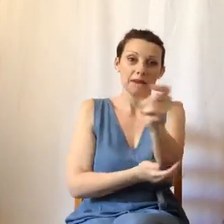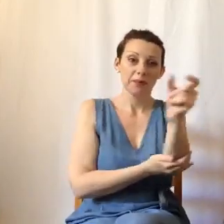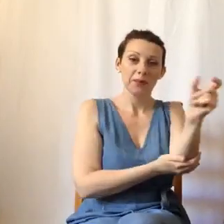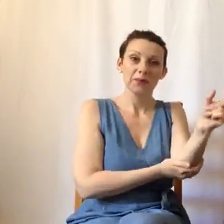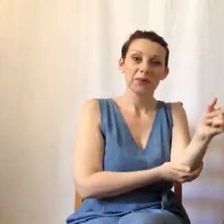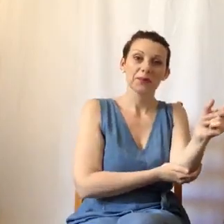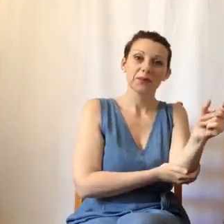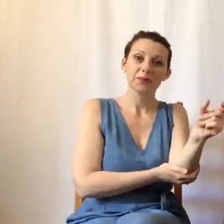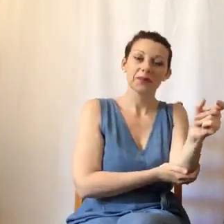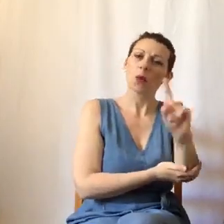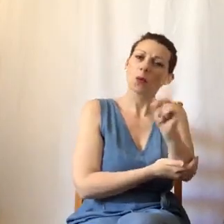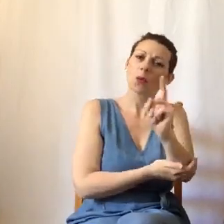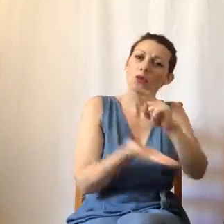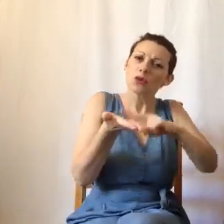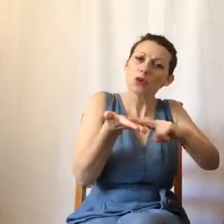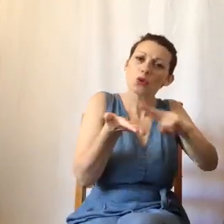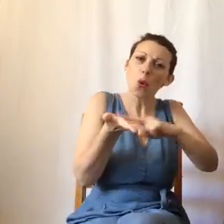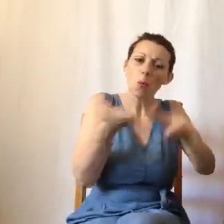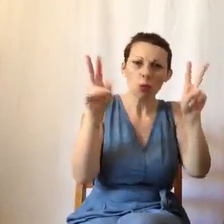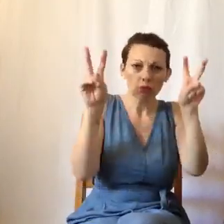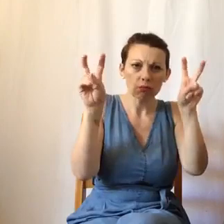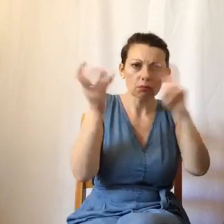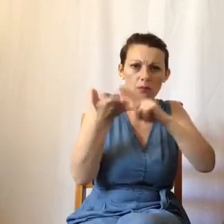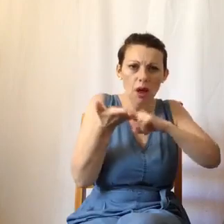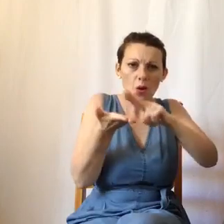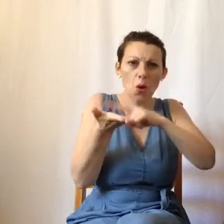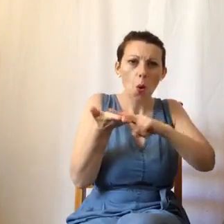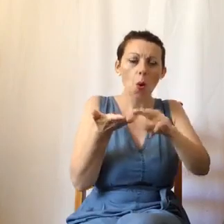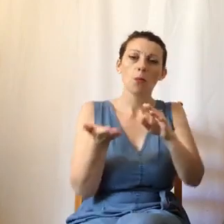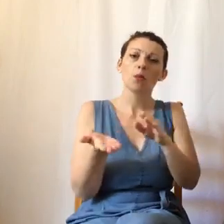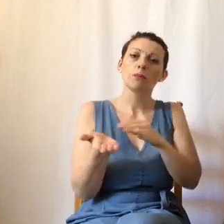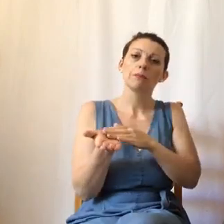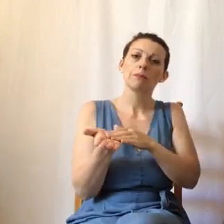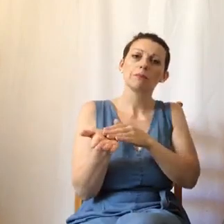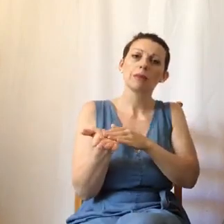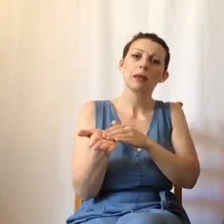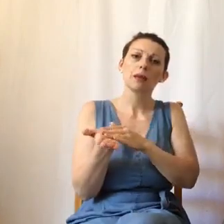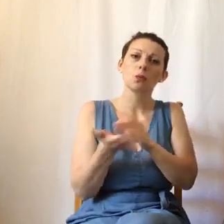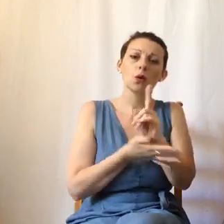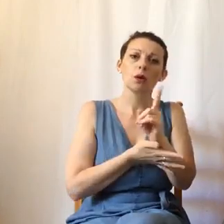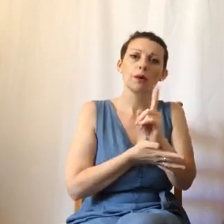And what is normal anyway? I ask this with a grin.